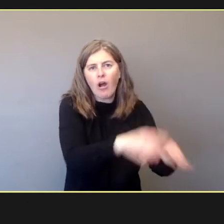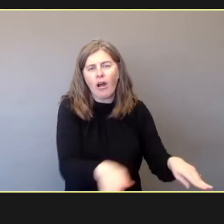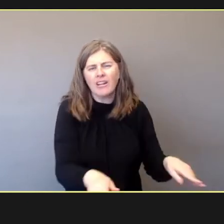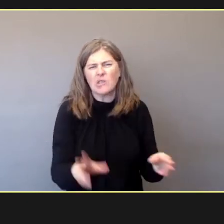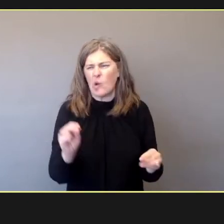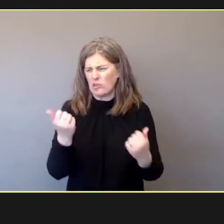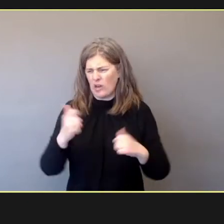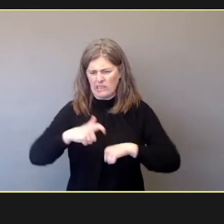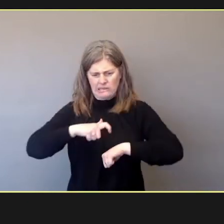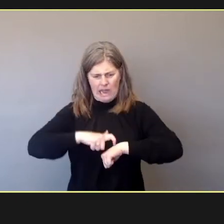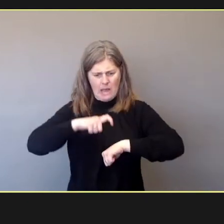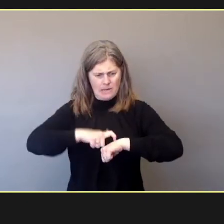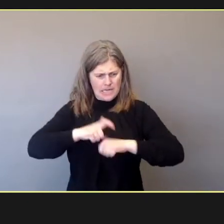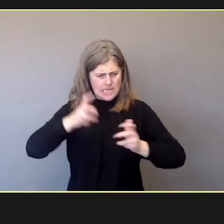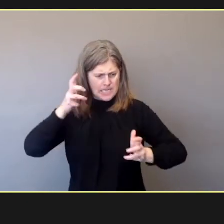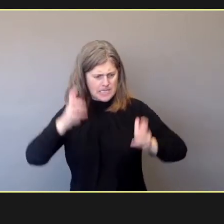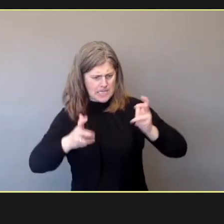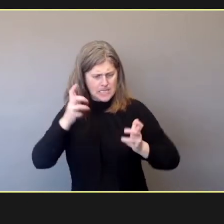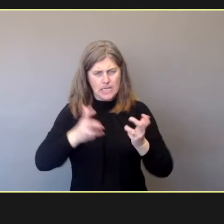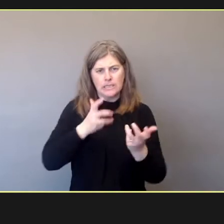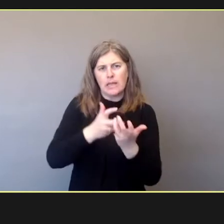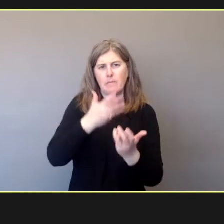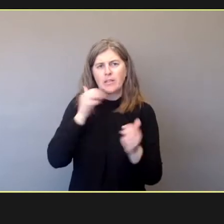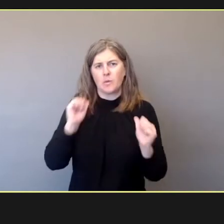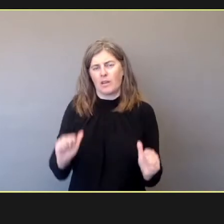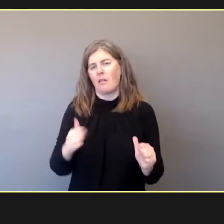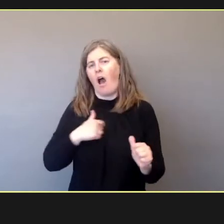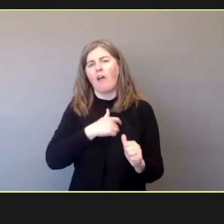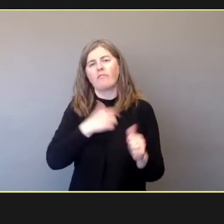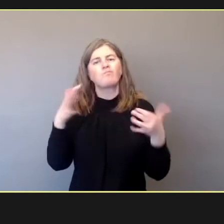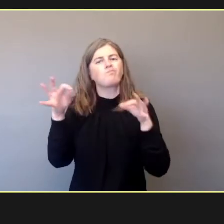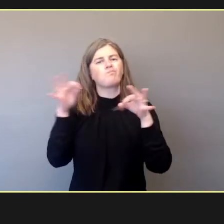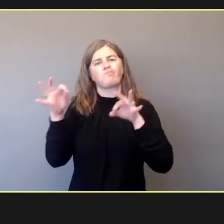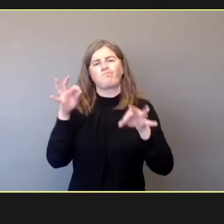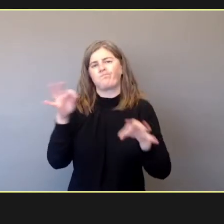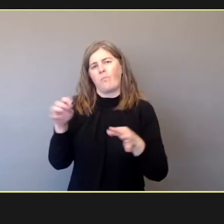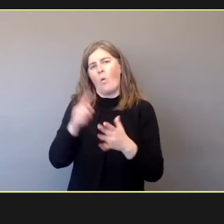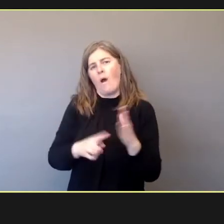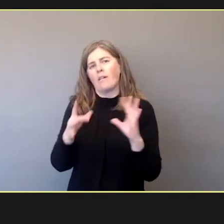the decision the best we can. I've already gone over what I say to